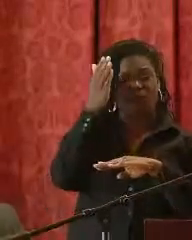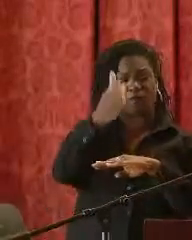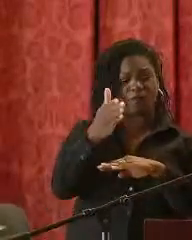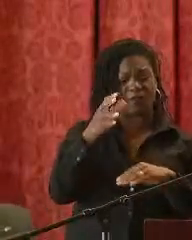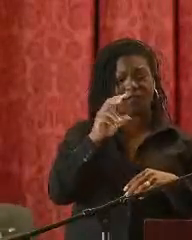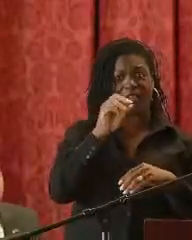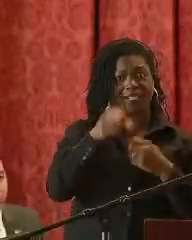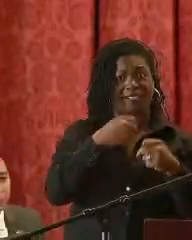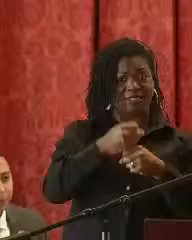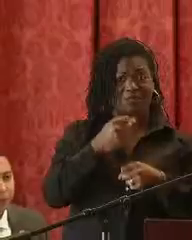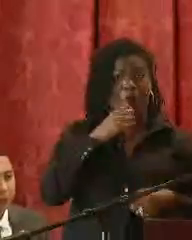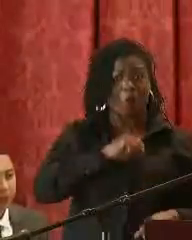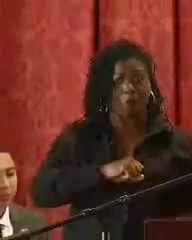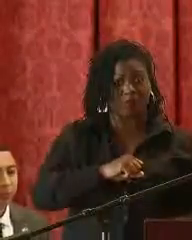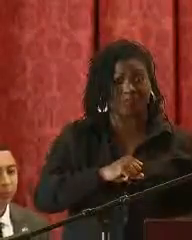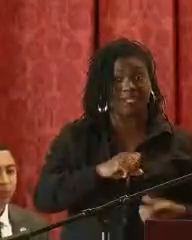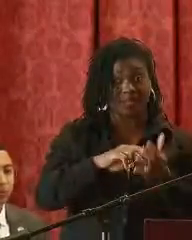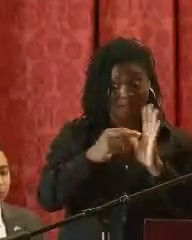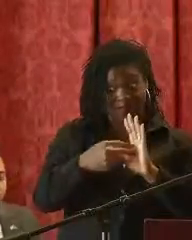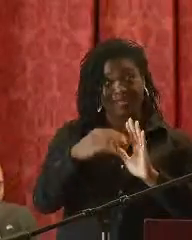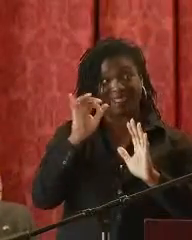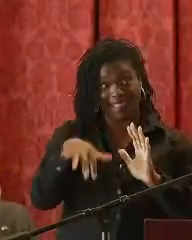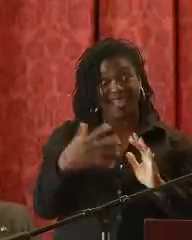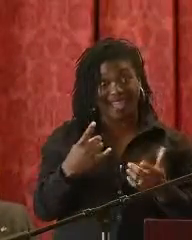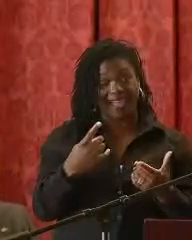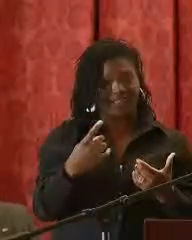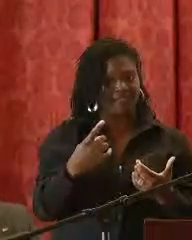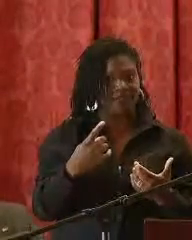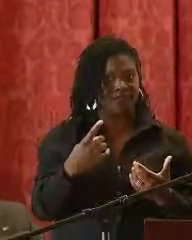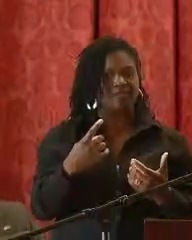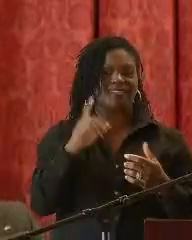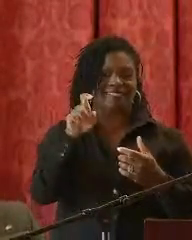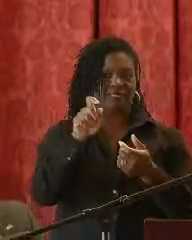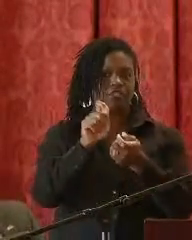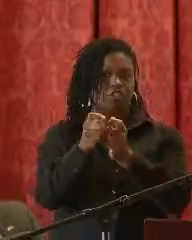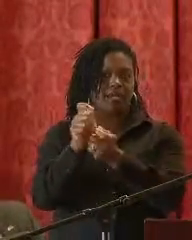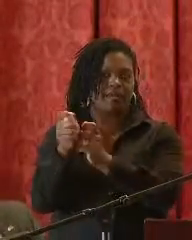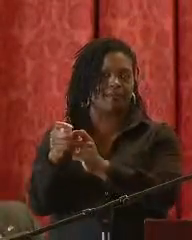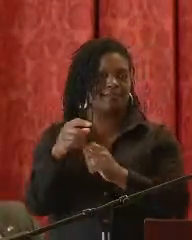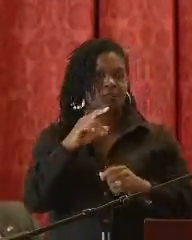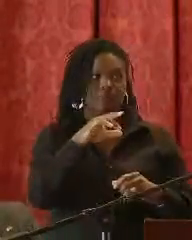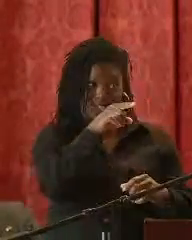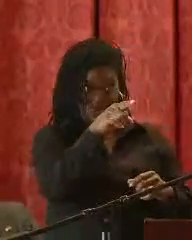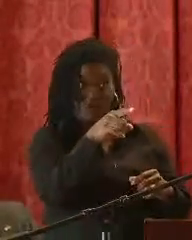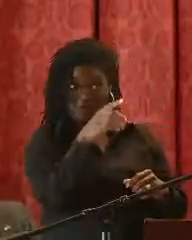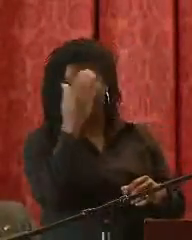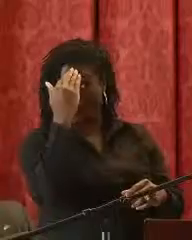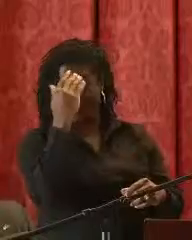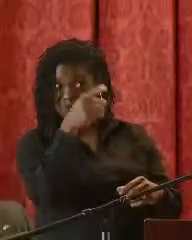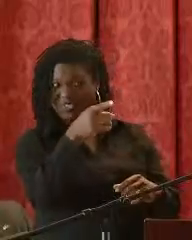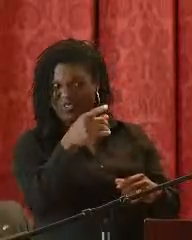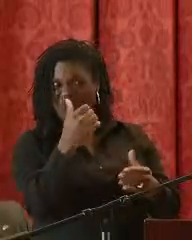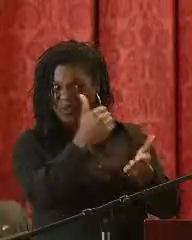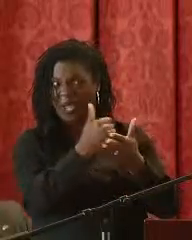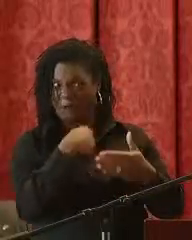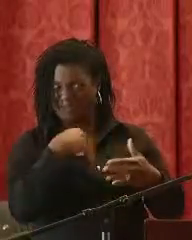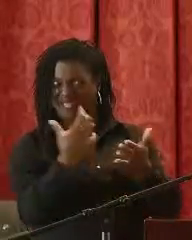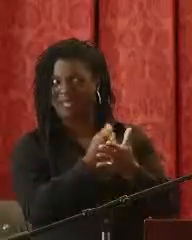that, right? You actually helped me get my van at Louisiana Tech, so I thank you so much.